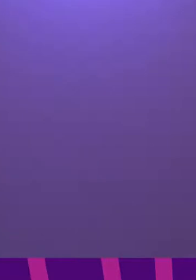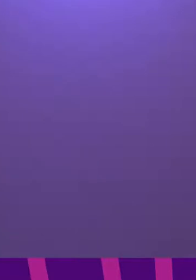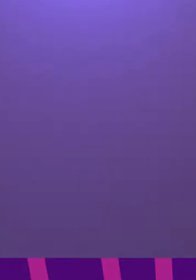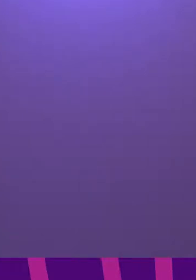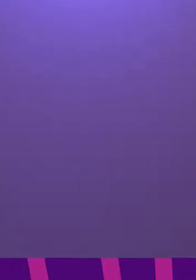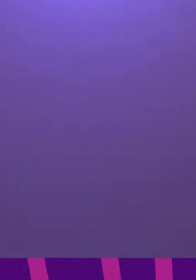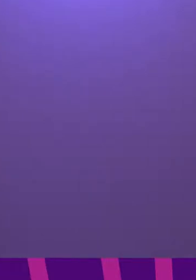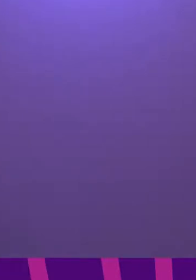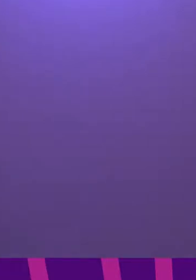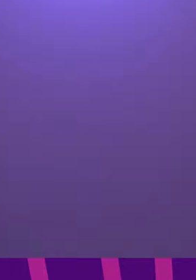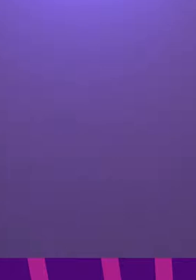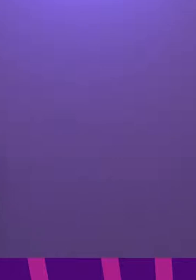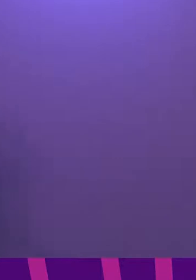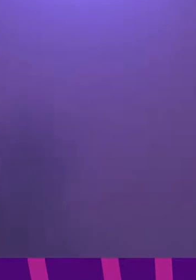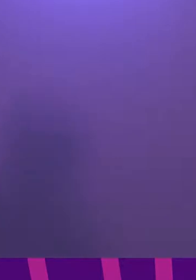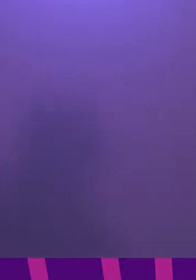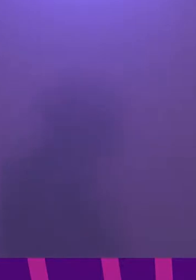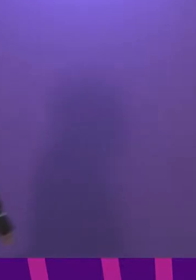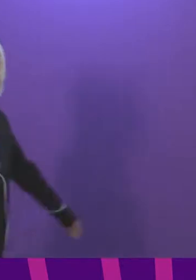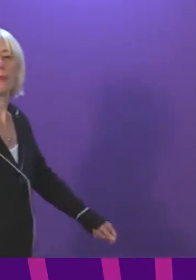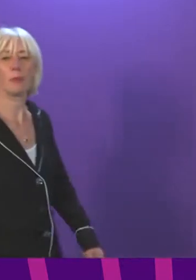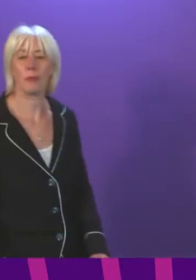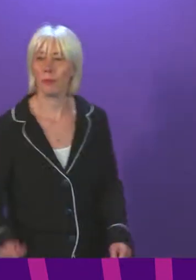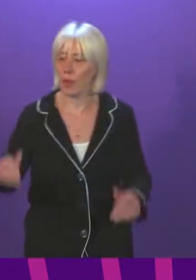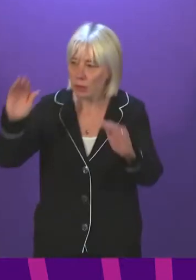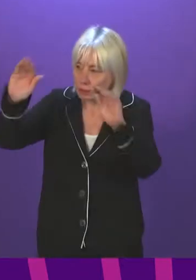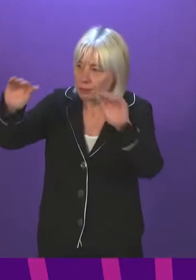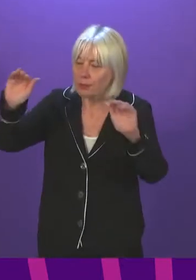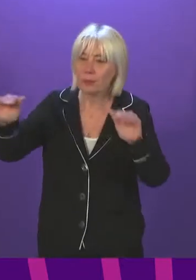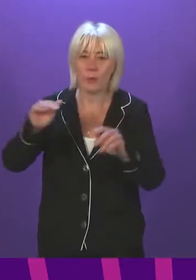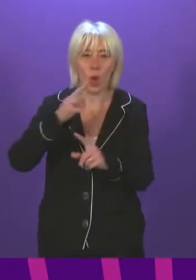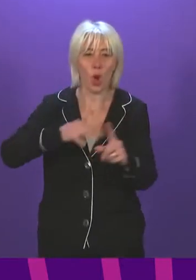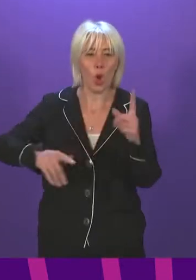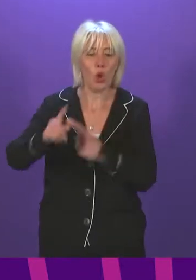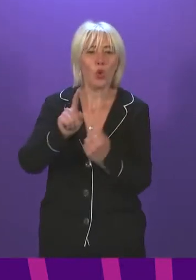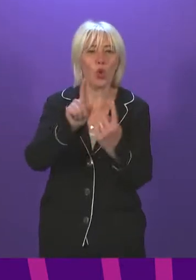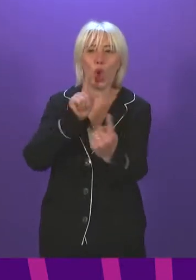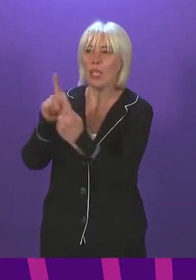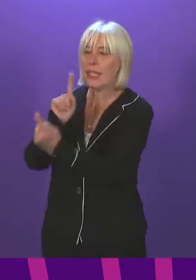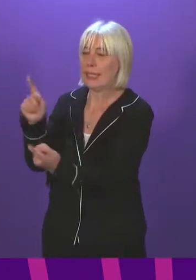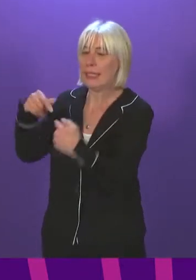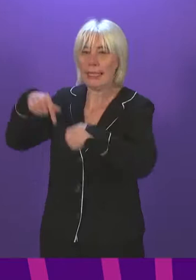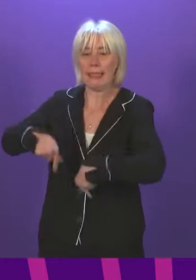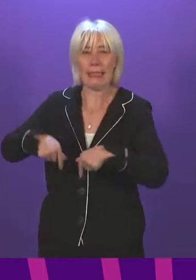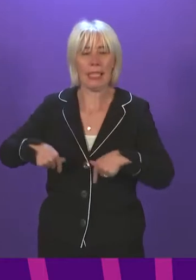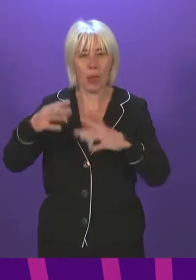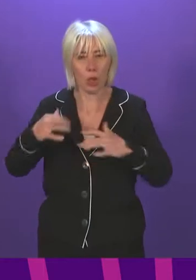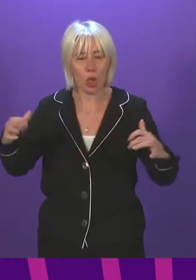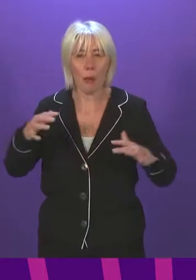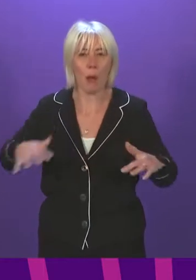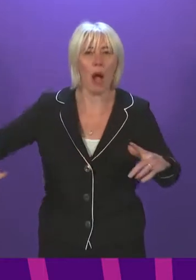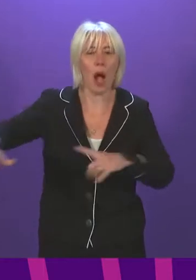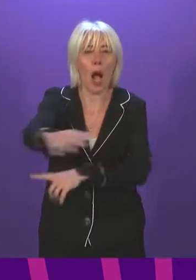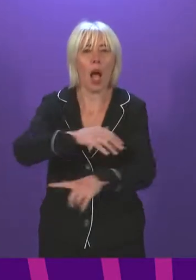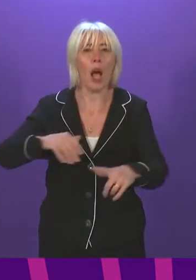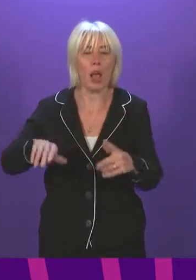Okay, can I remind members that social distancing measures are in place in the chamber and around the Holyrood campus. I ask that members take care